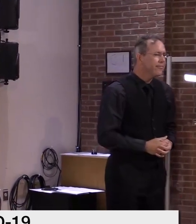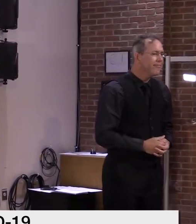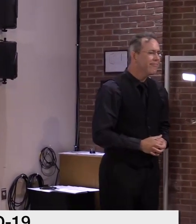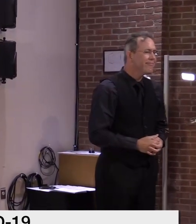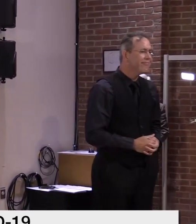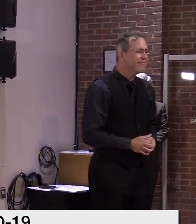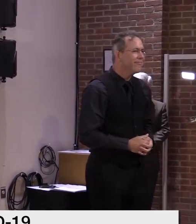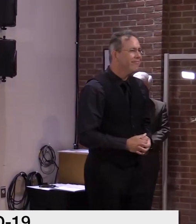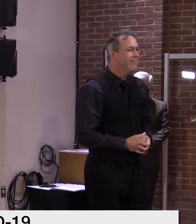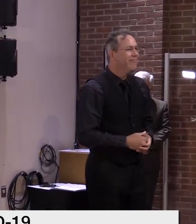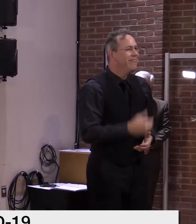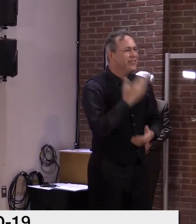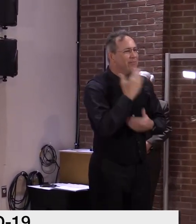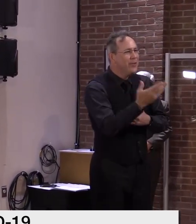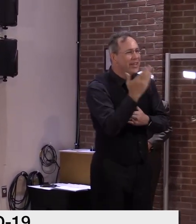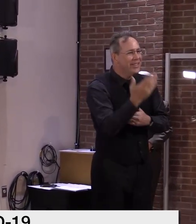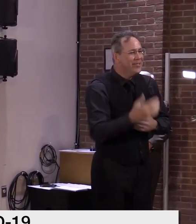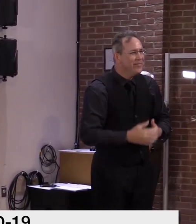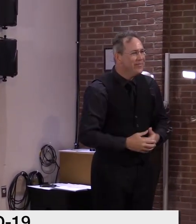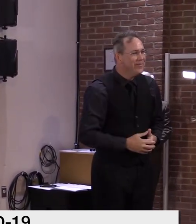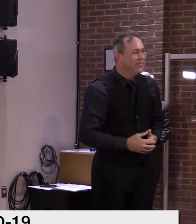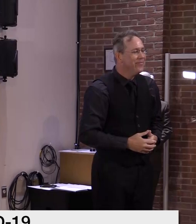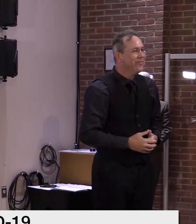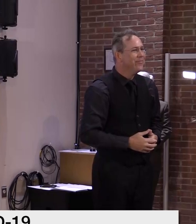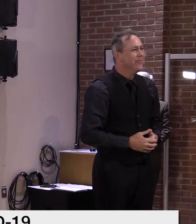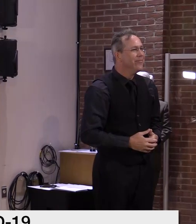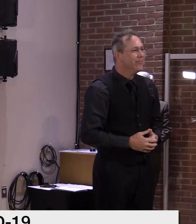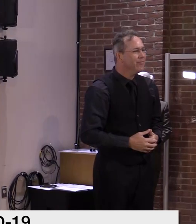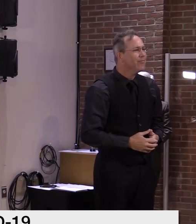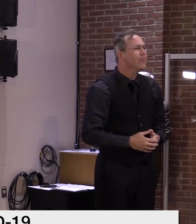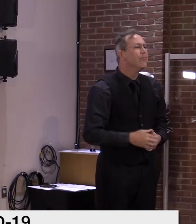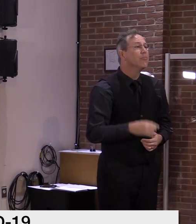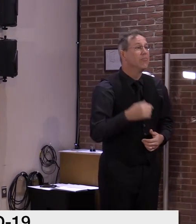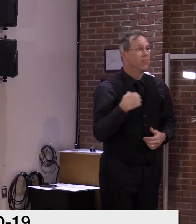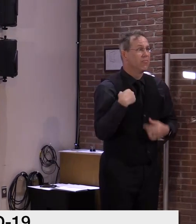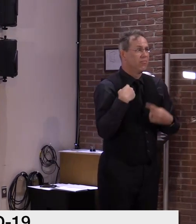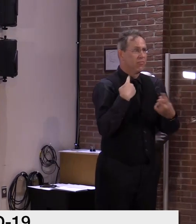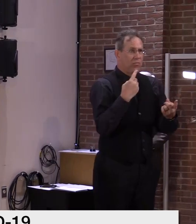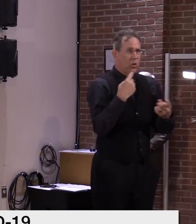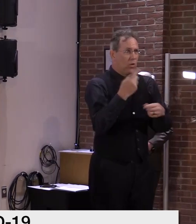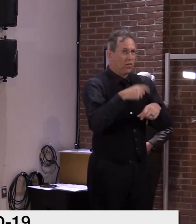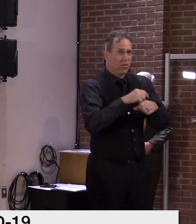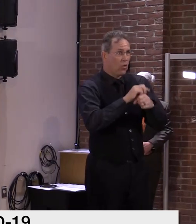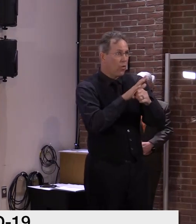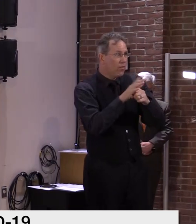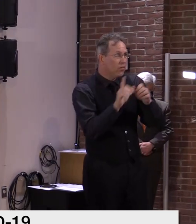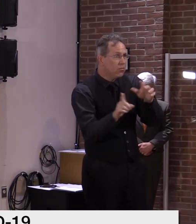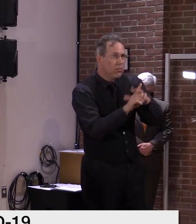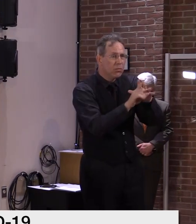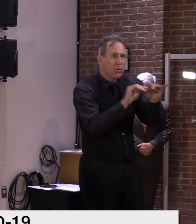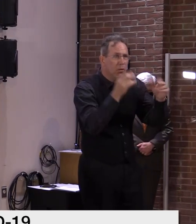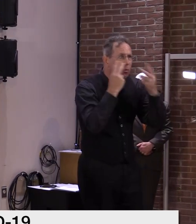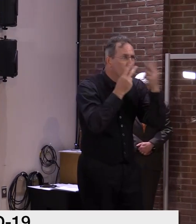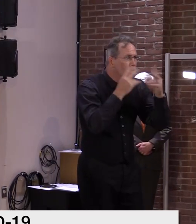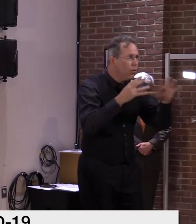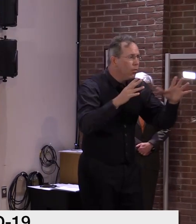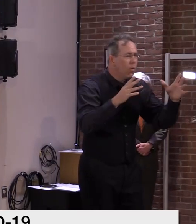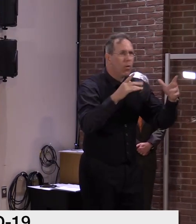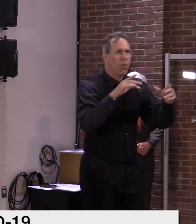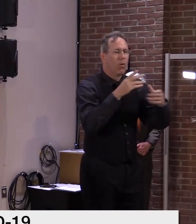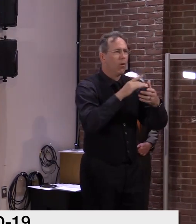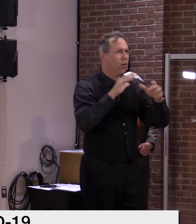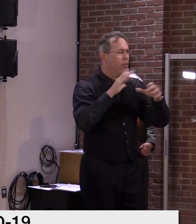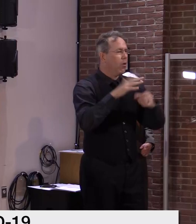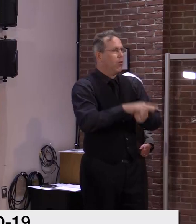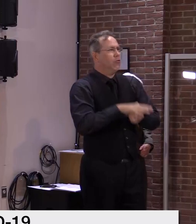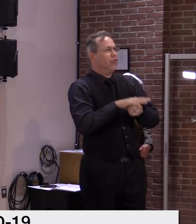Good morning. Over the course of the pandemic, we've been acutely aware of the impact of isolation and the disruption of